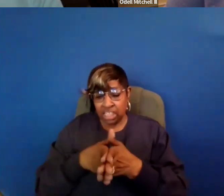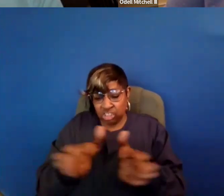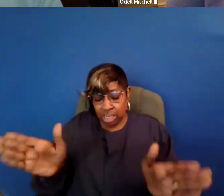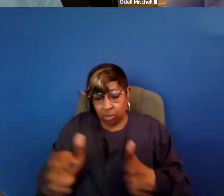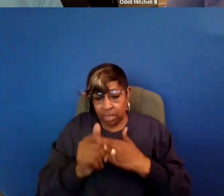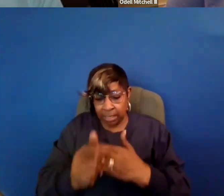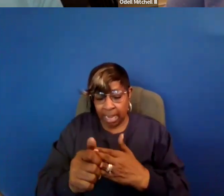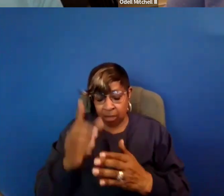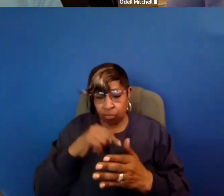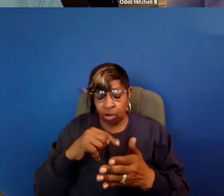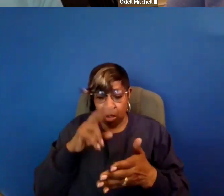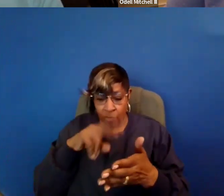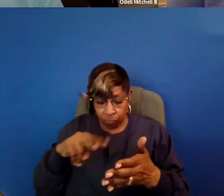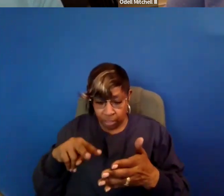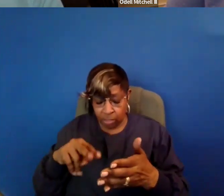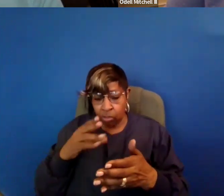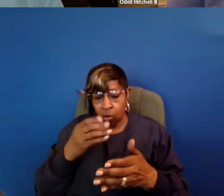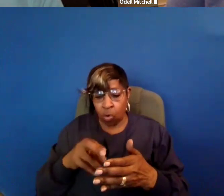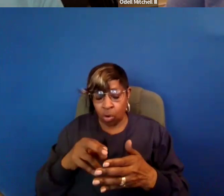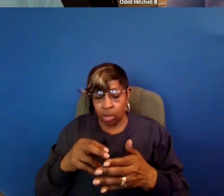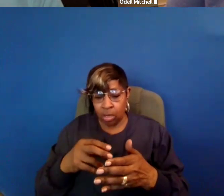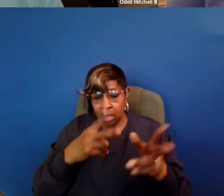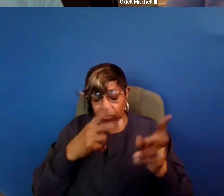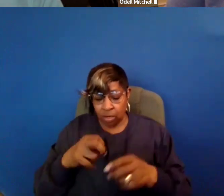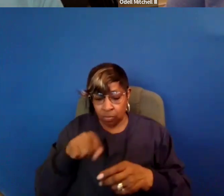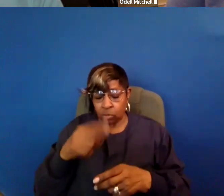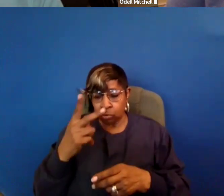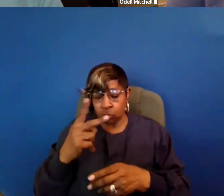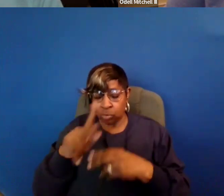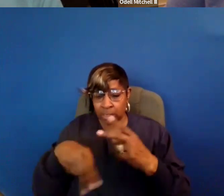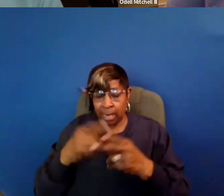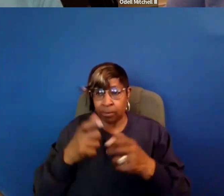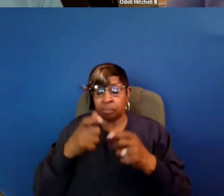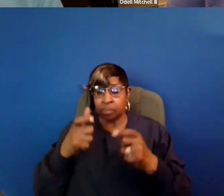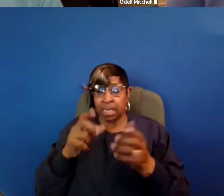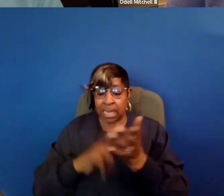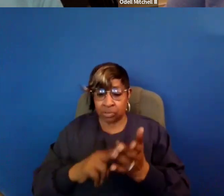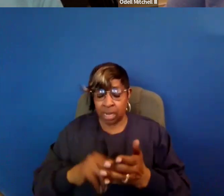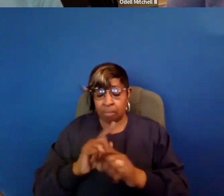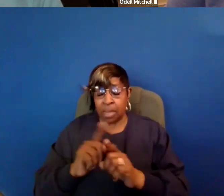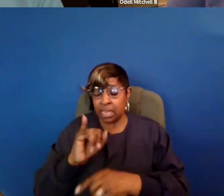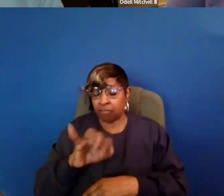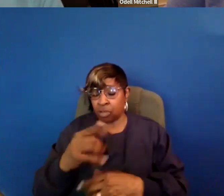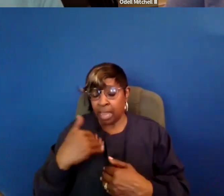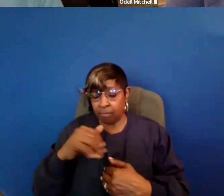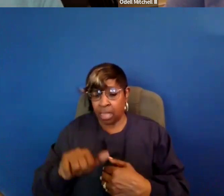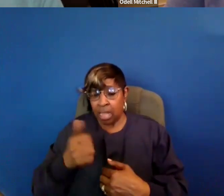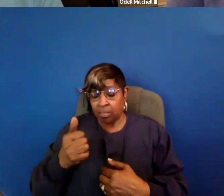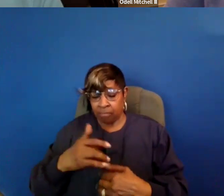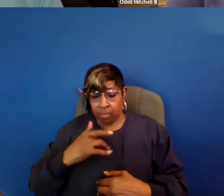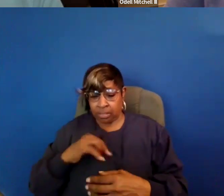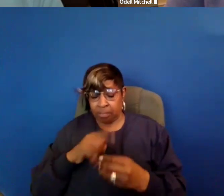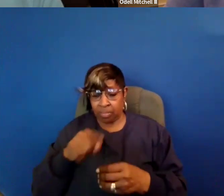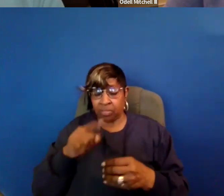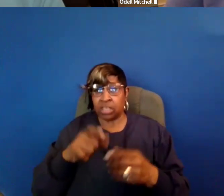reading or assessing those two kinds of major contracts. But if you all have other reactions to, okay, these are the